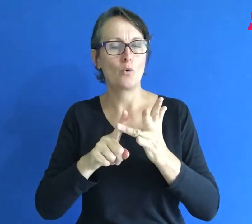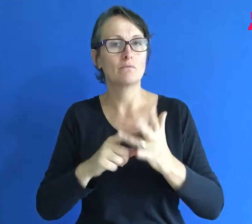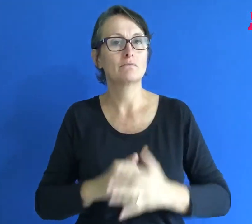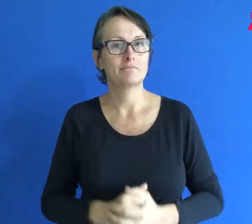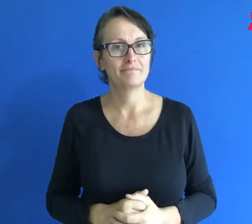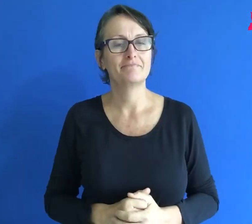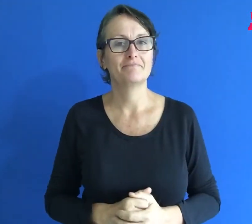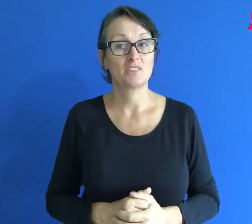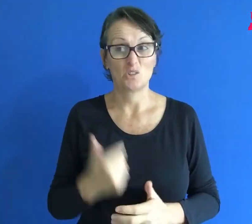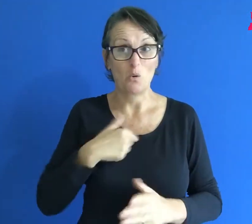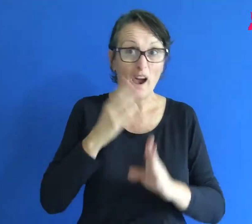hid,